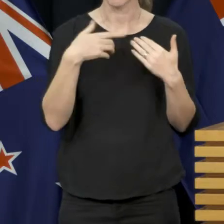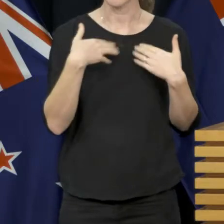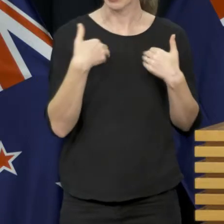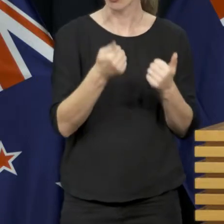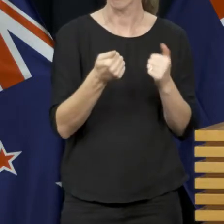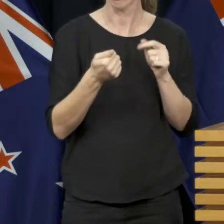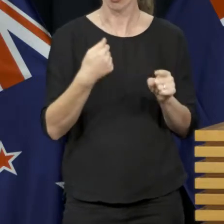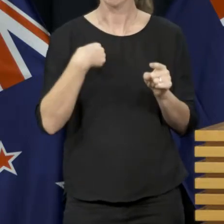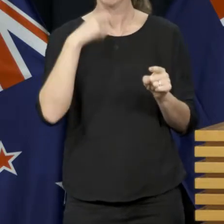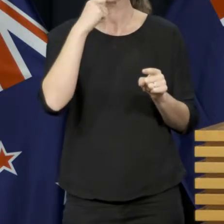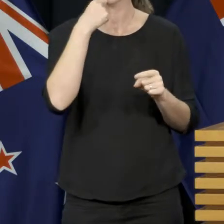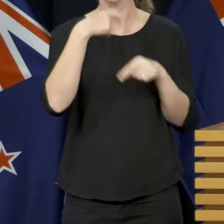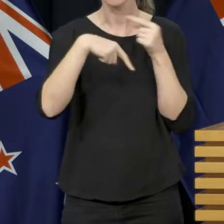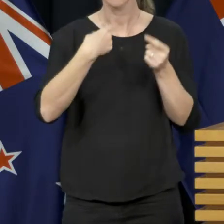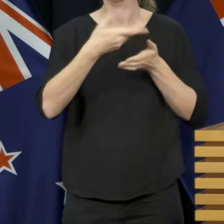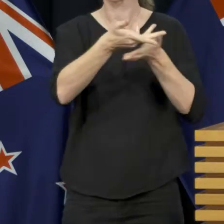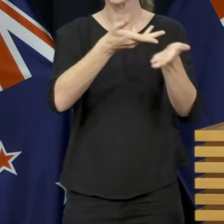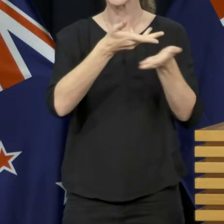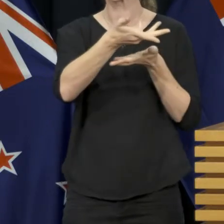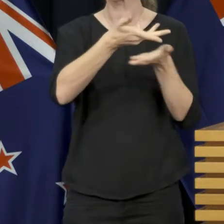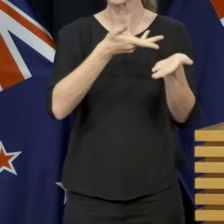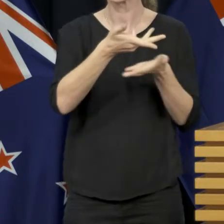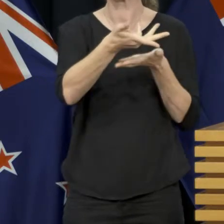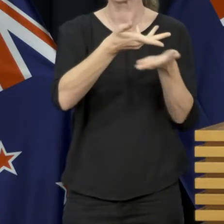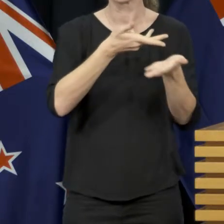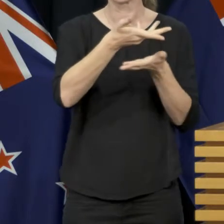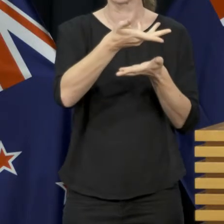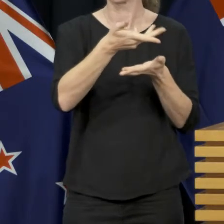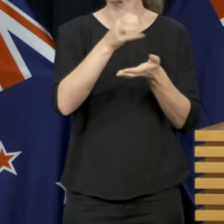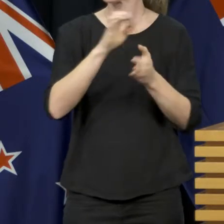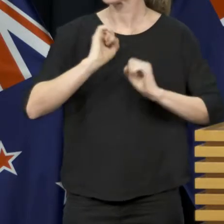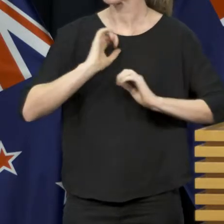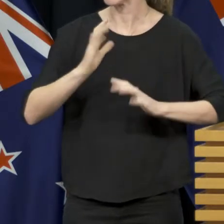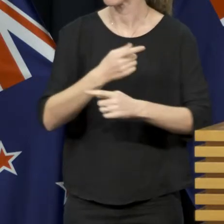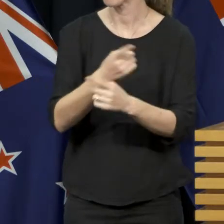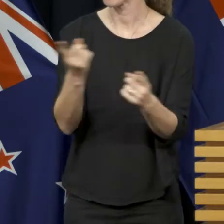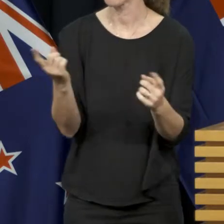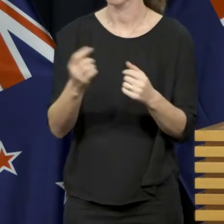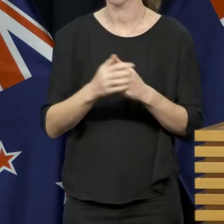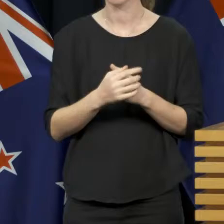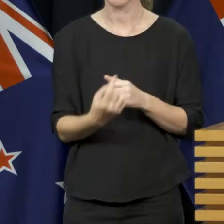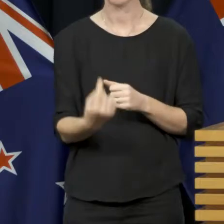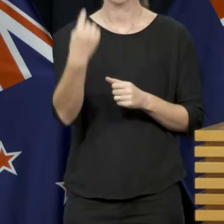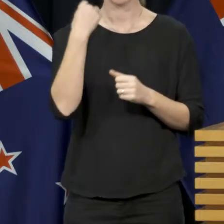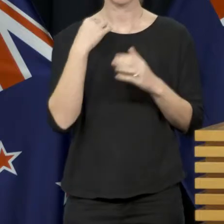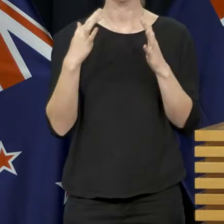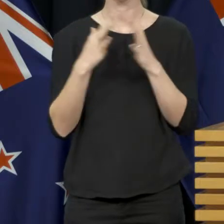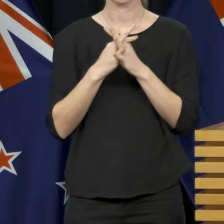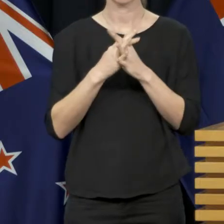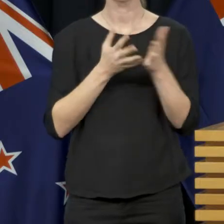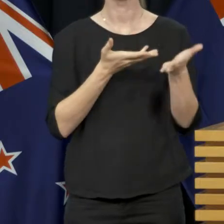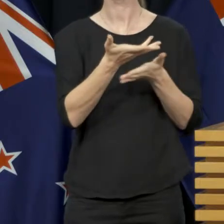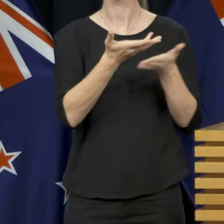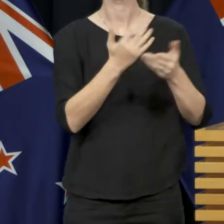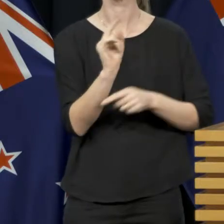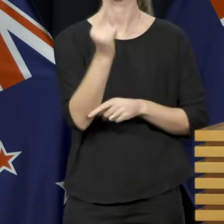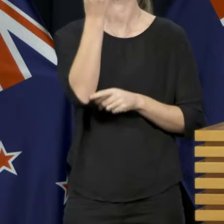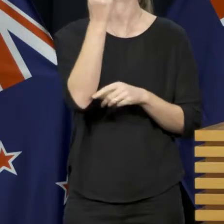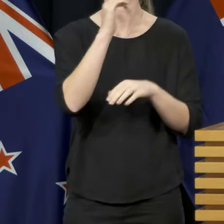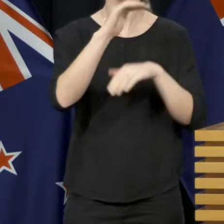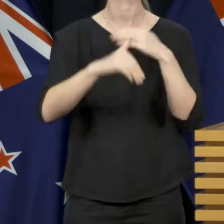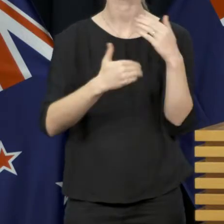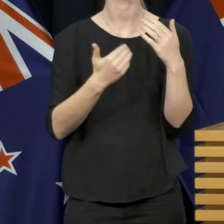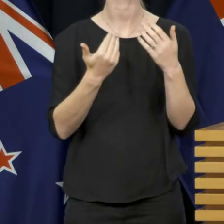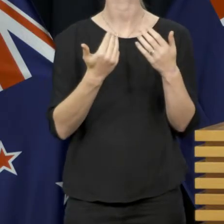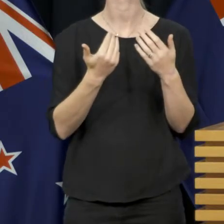I will have ongoing conversations with ministers. I don't think that will be of any surprise to you. Last week, I had a discussion with the Minister around some